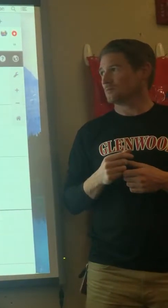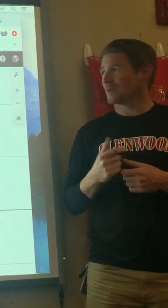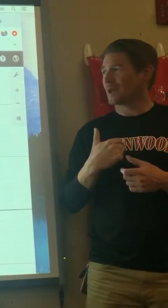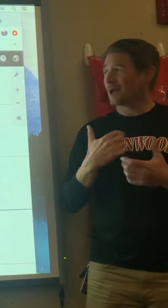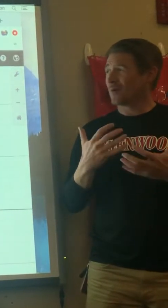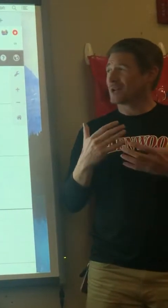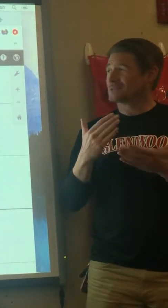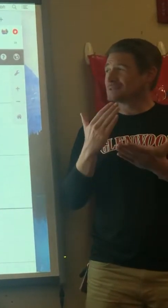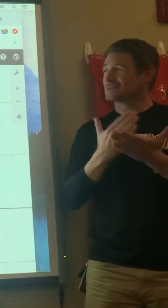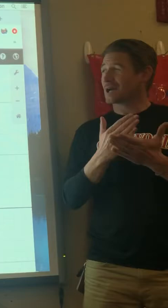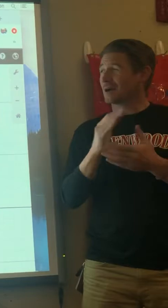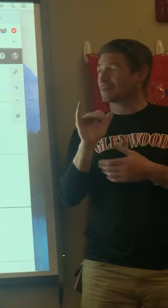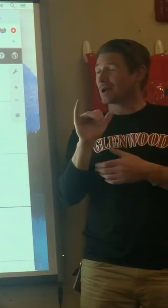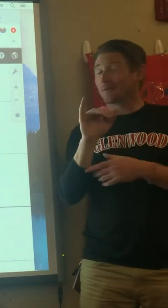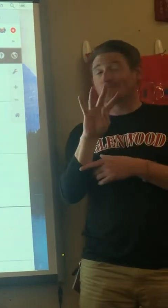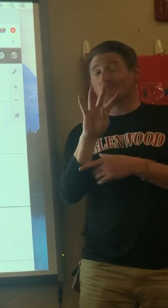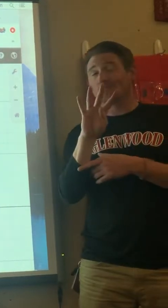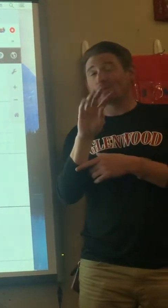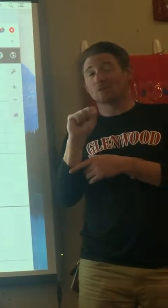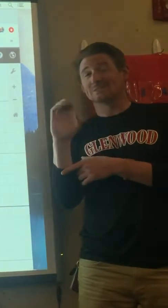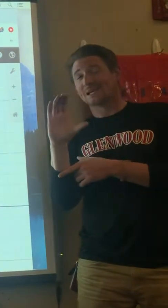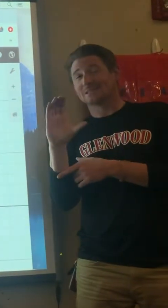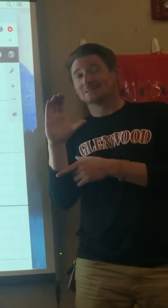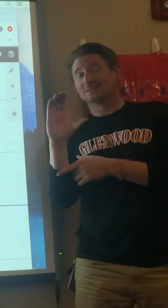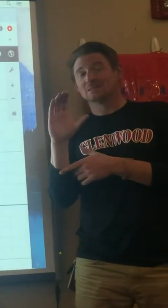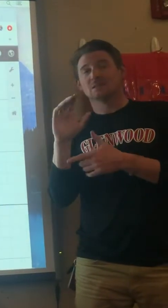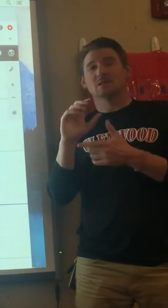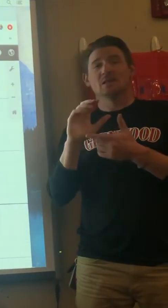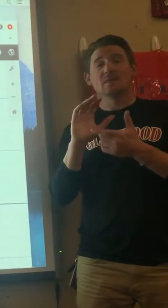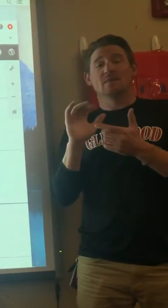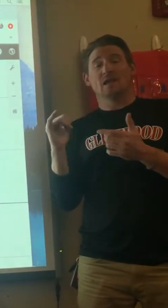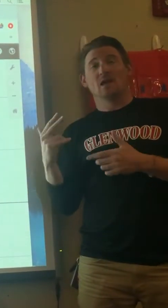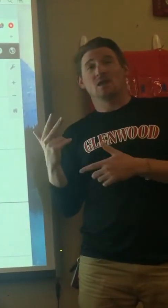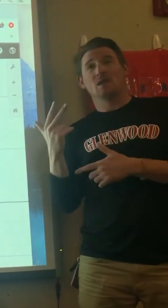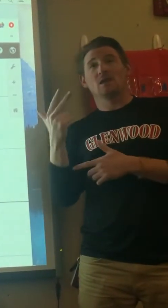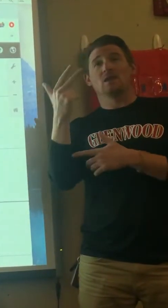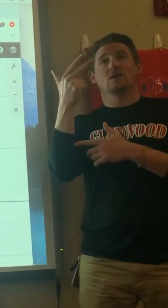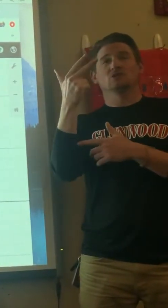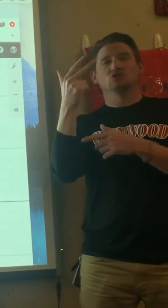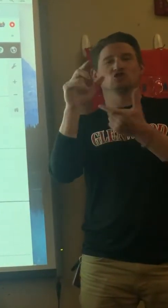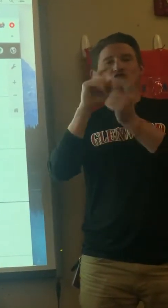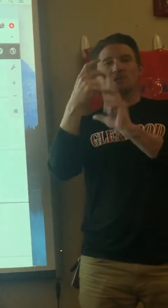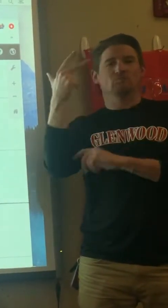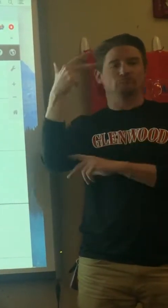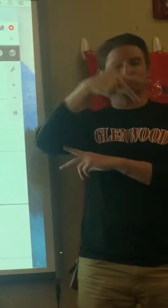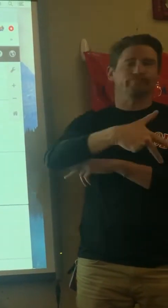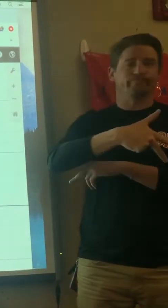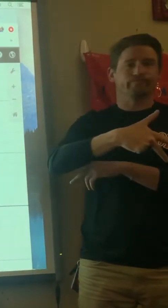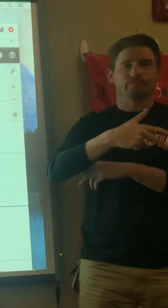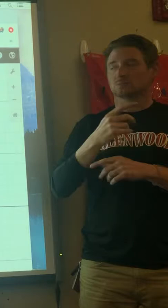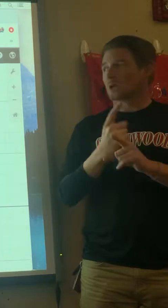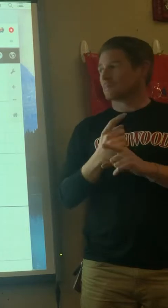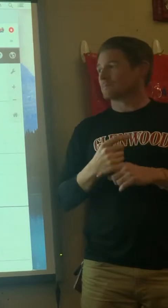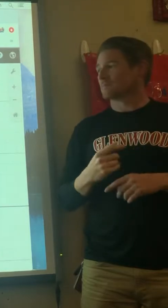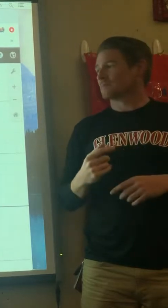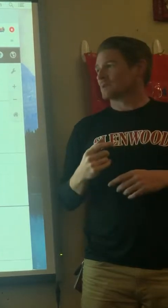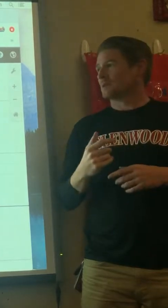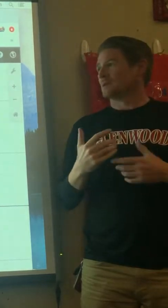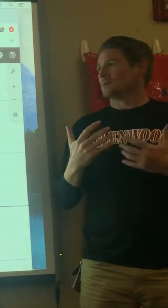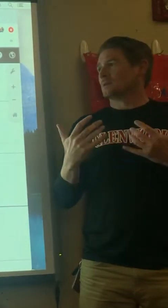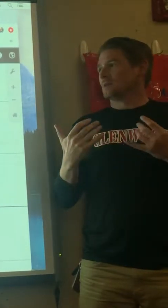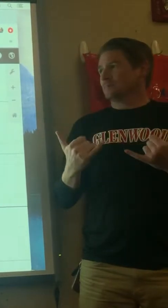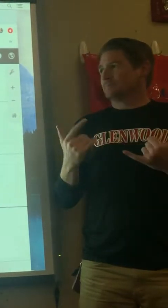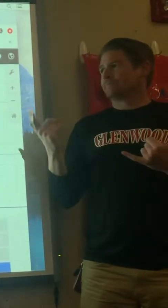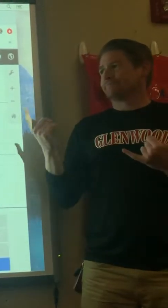stop it at like 4 seconds and change that direction of my roller coaster to something else, right? So up here, what I basically